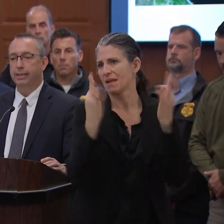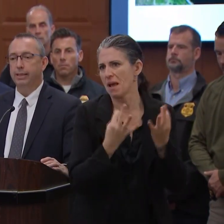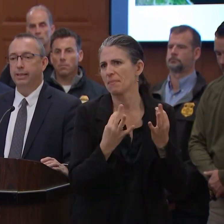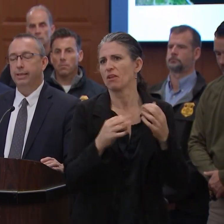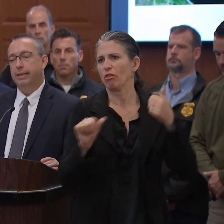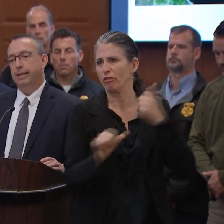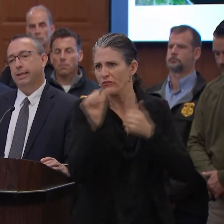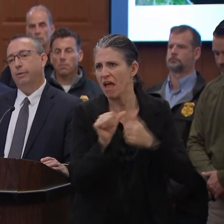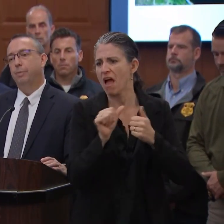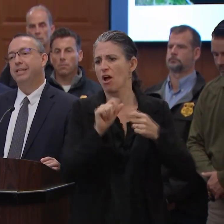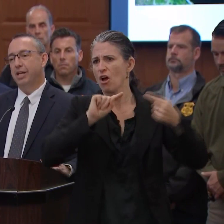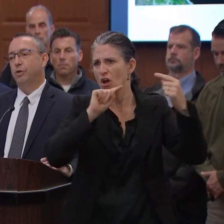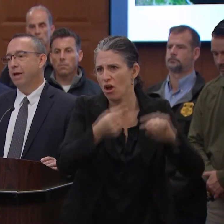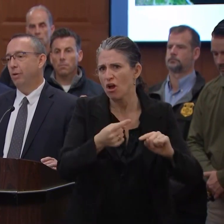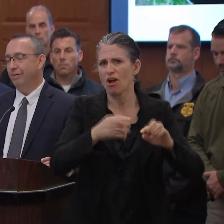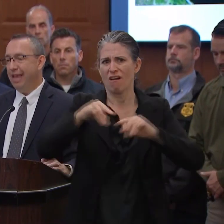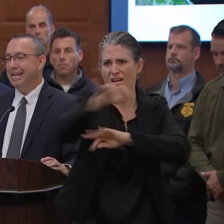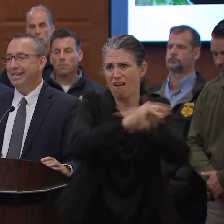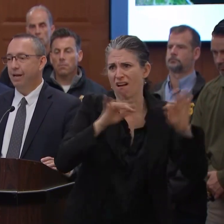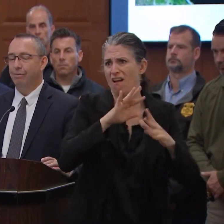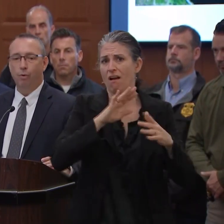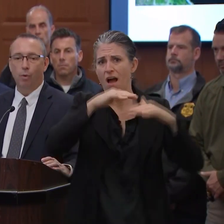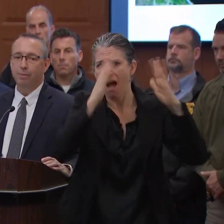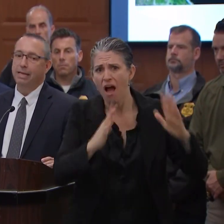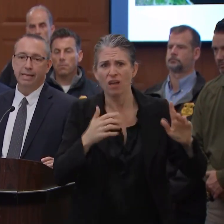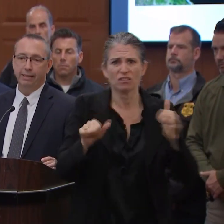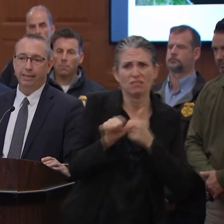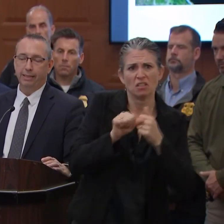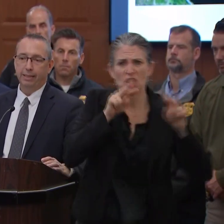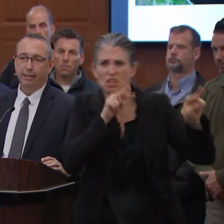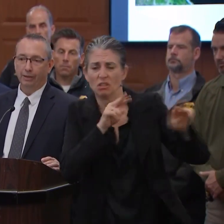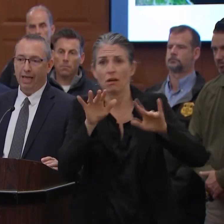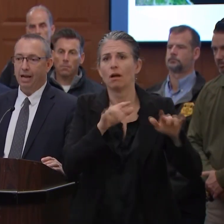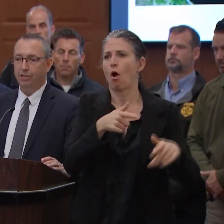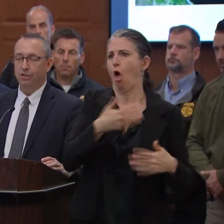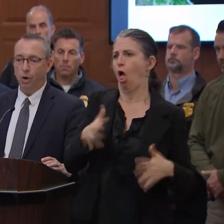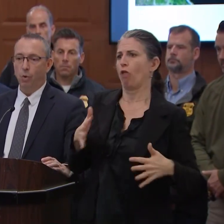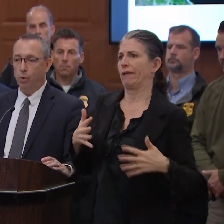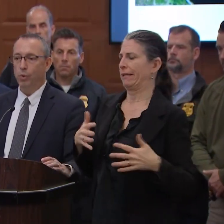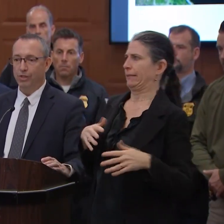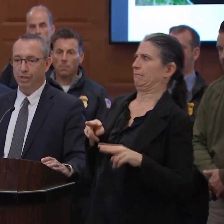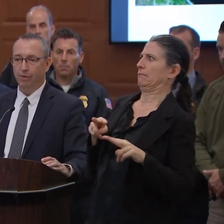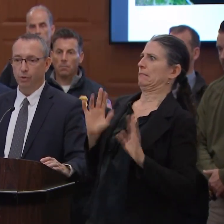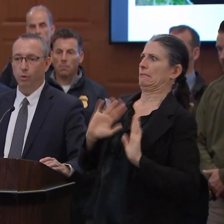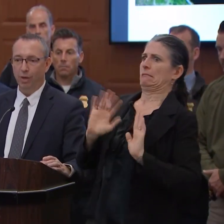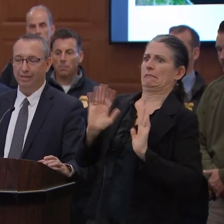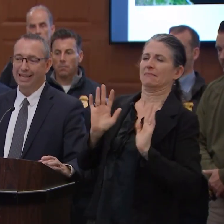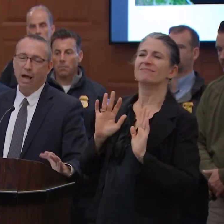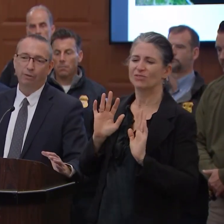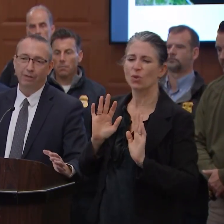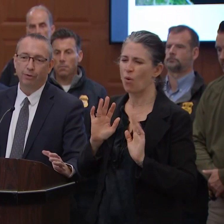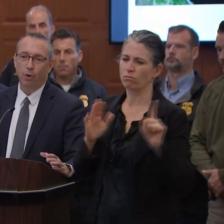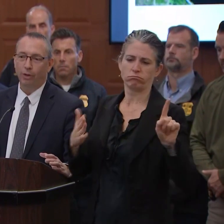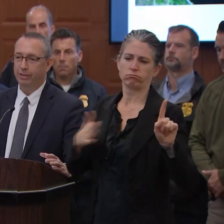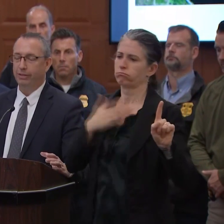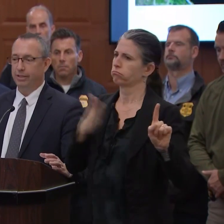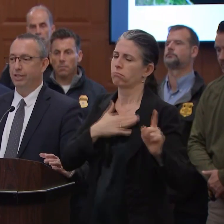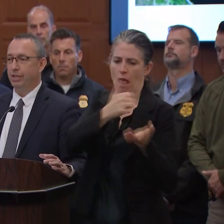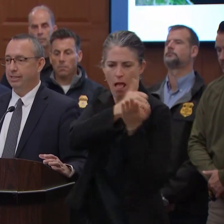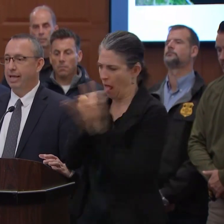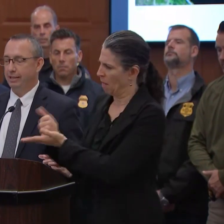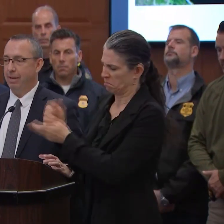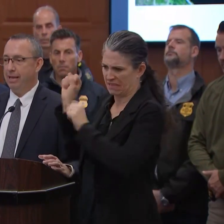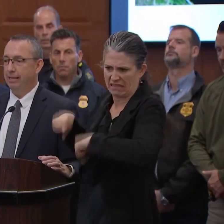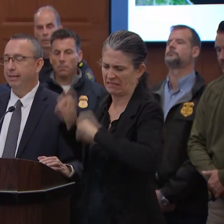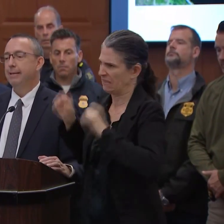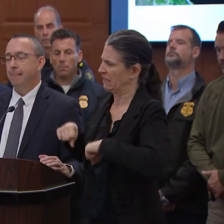incredibly, it would have been detrimental if they didn't come forward immediately to let us know who this individual was. And how difficult a decision